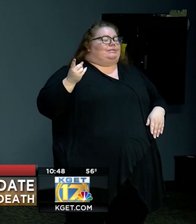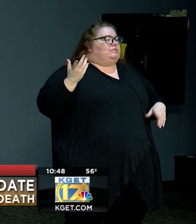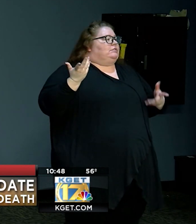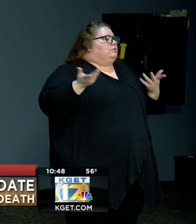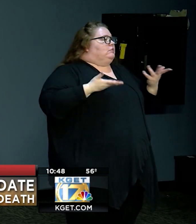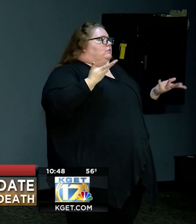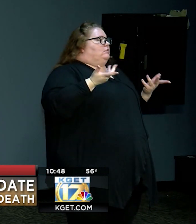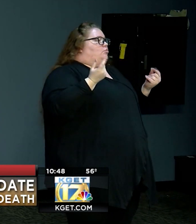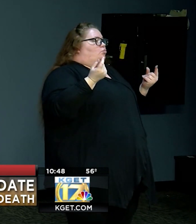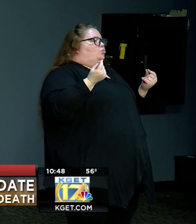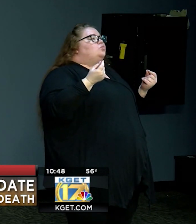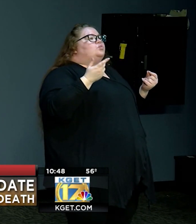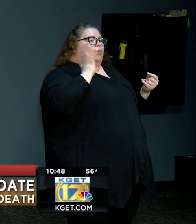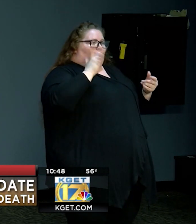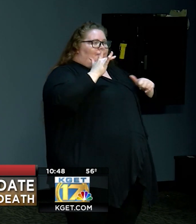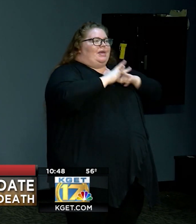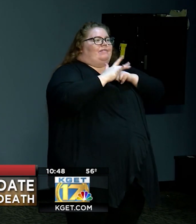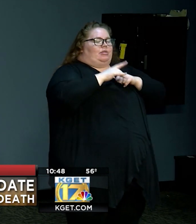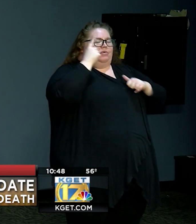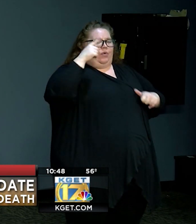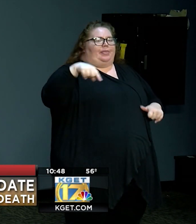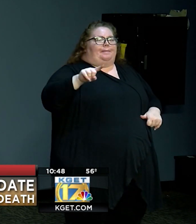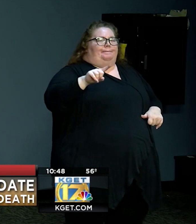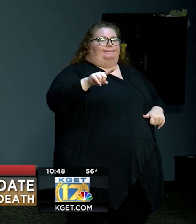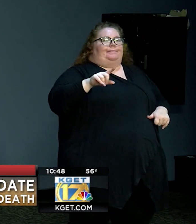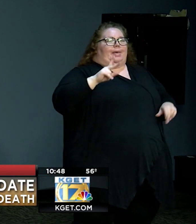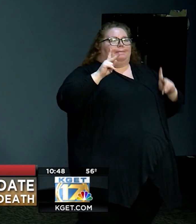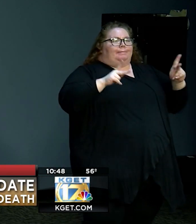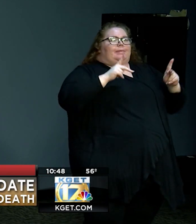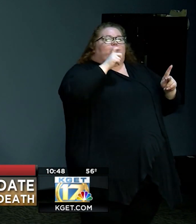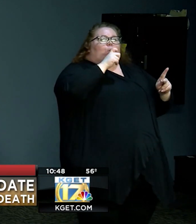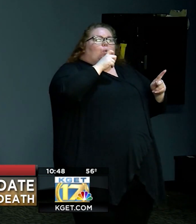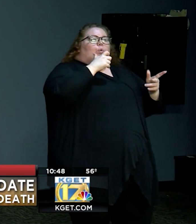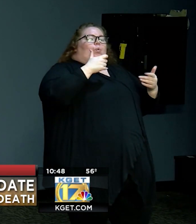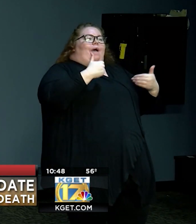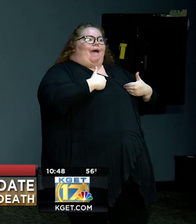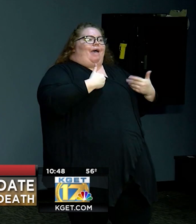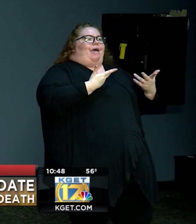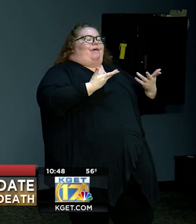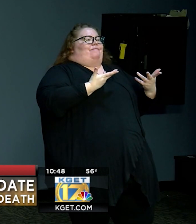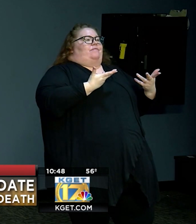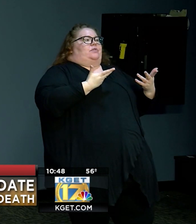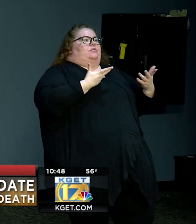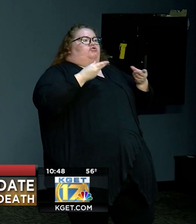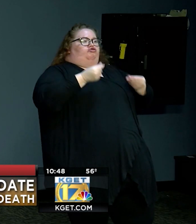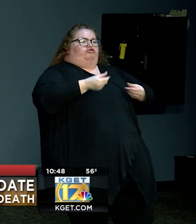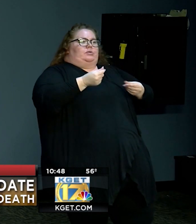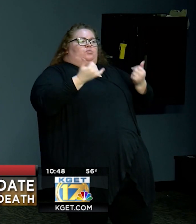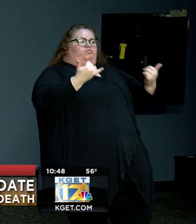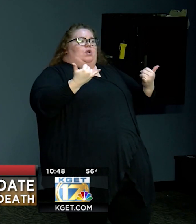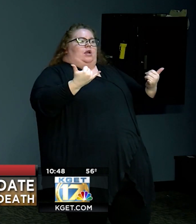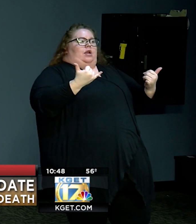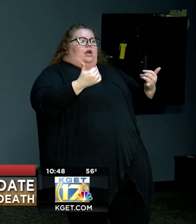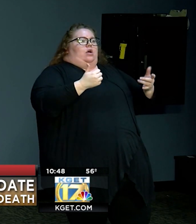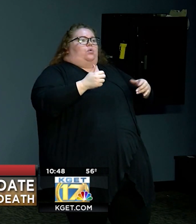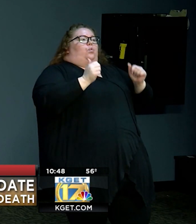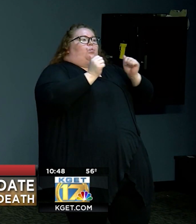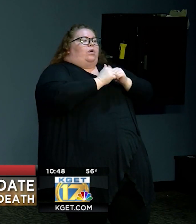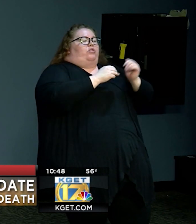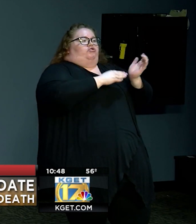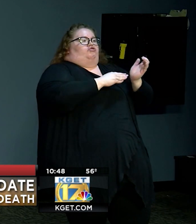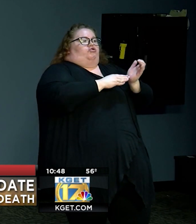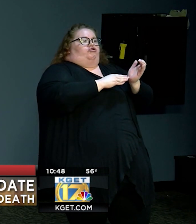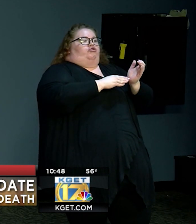that is what they will be made available to. So it'll be people who are receiving active treatment under the care of a physician,